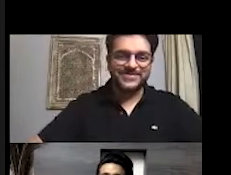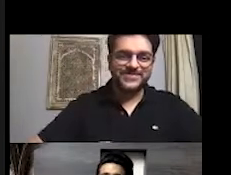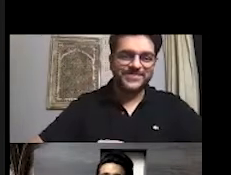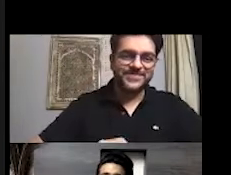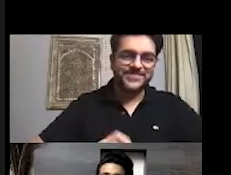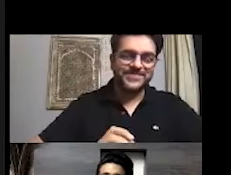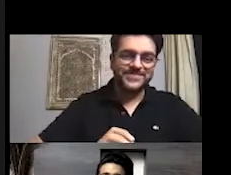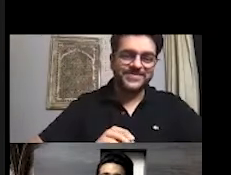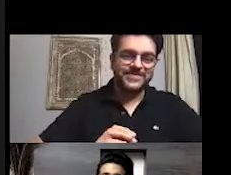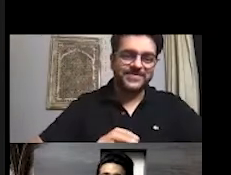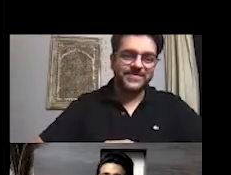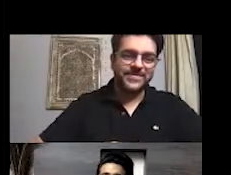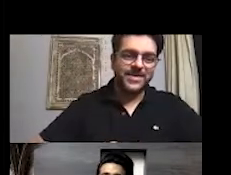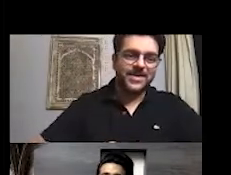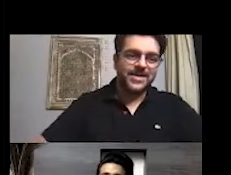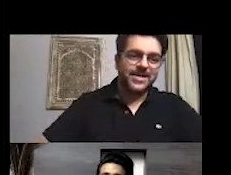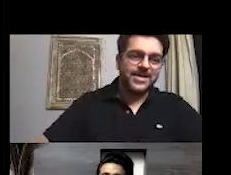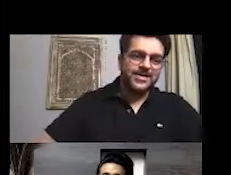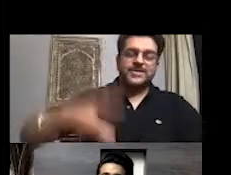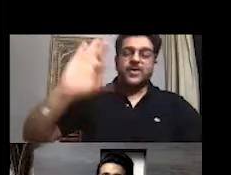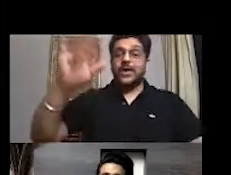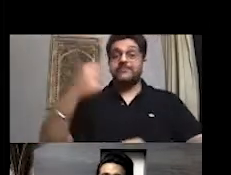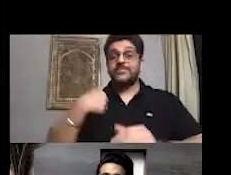Next slide, please.